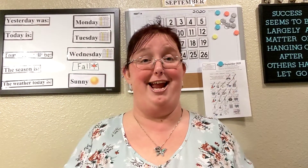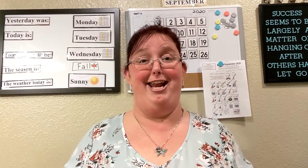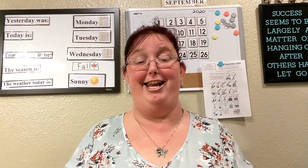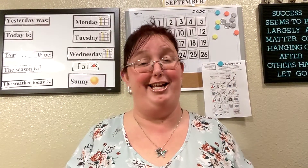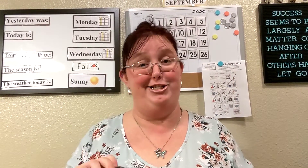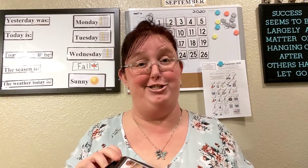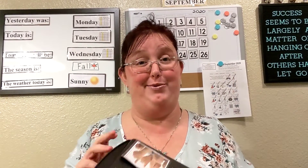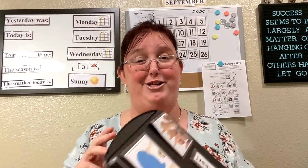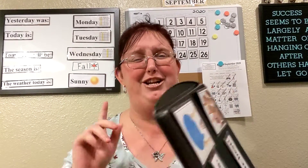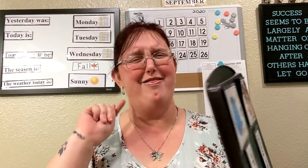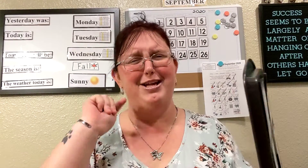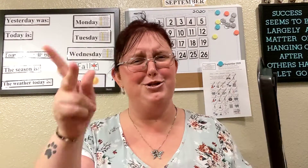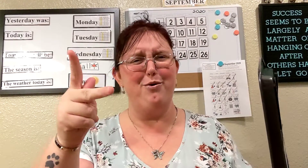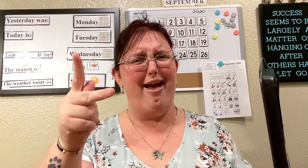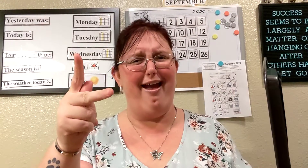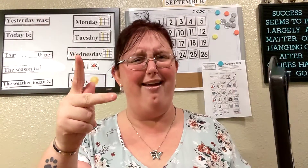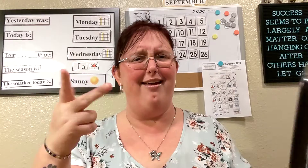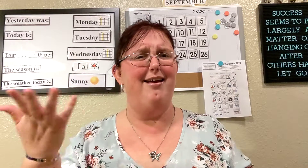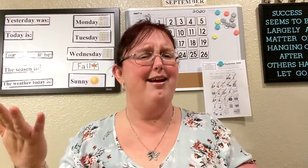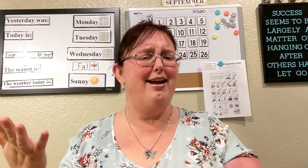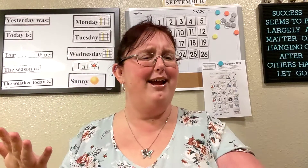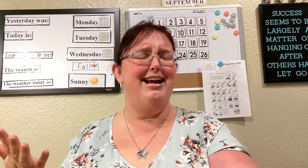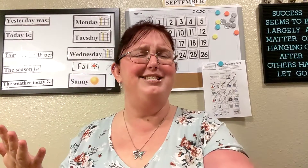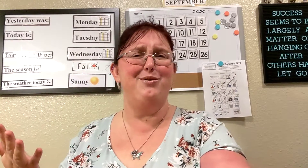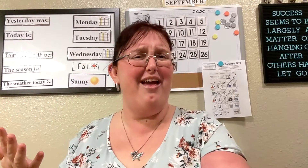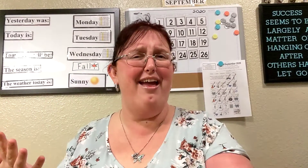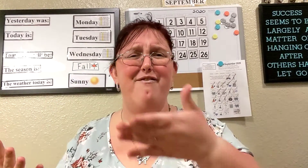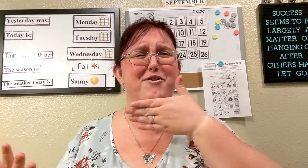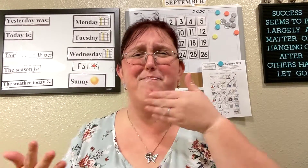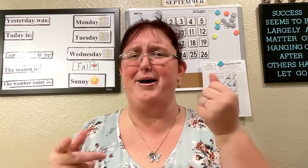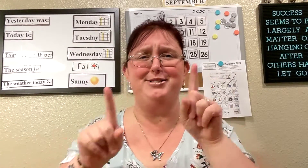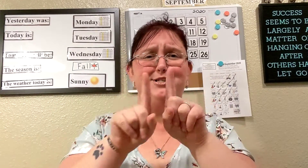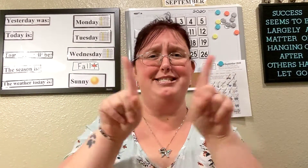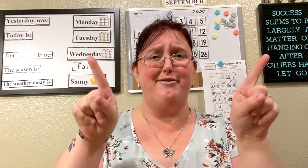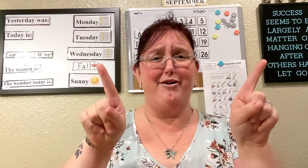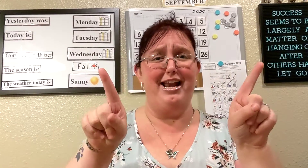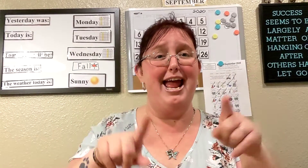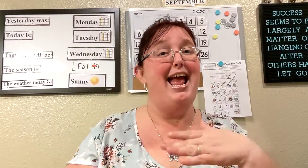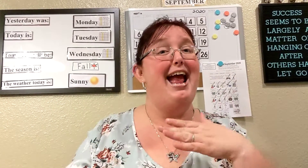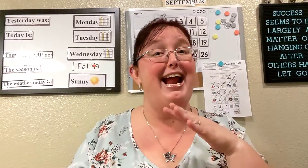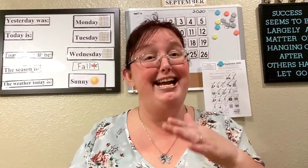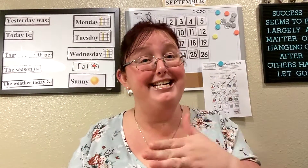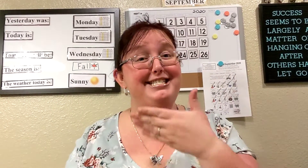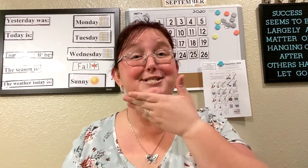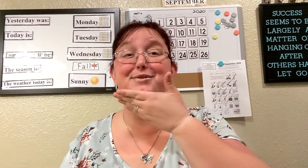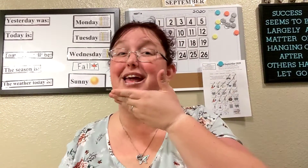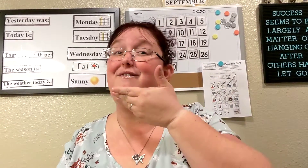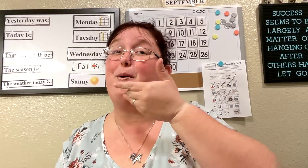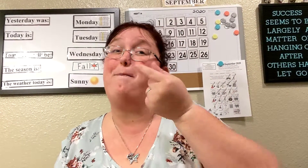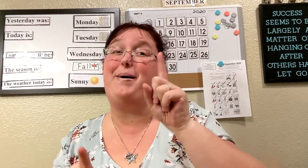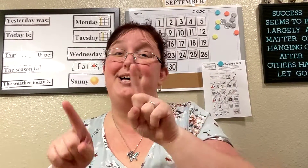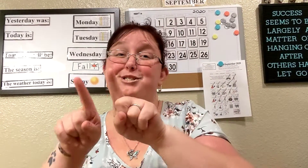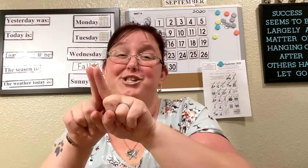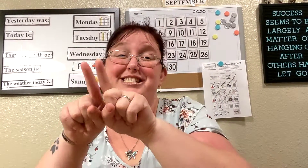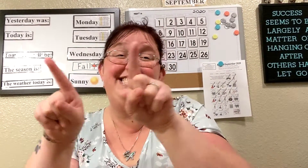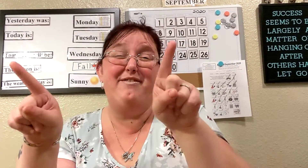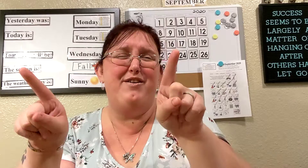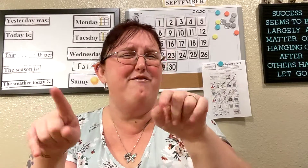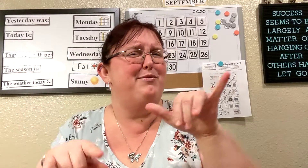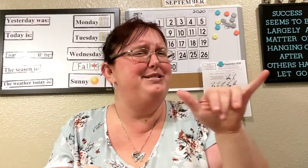and in each situation. And that's okay. It's okay if your best looks different. And it's okay if your best looks different from